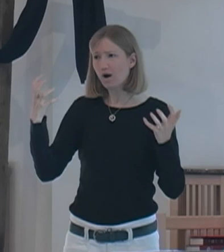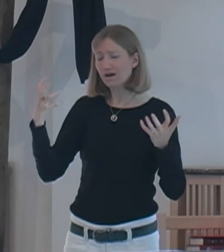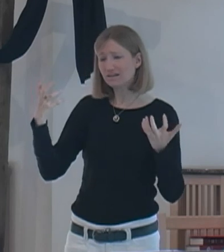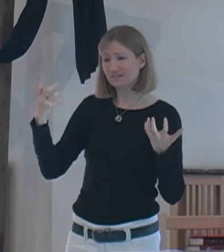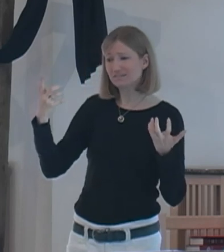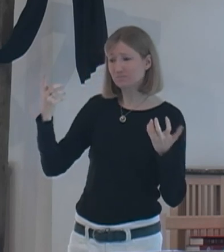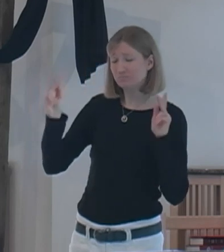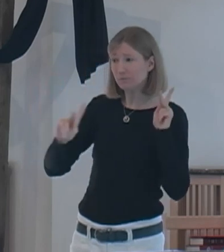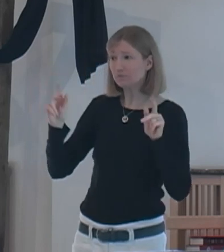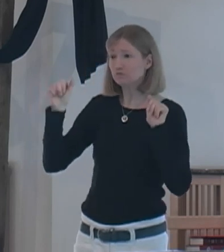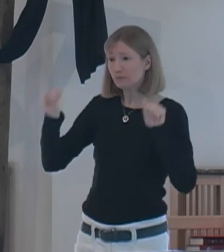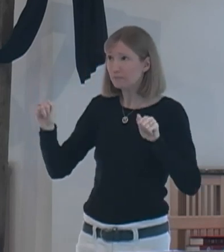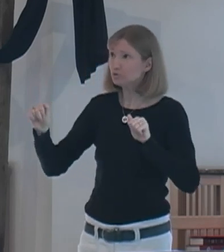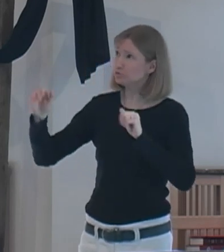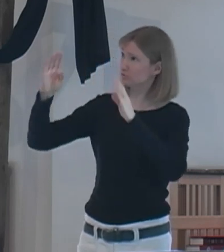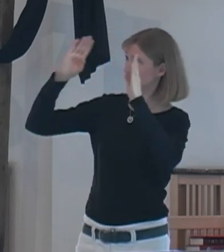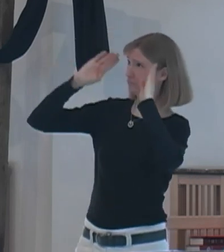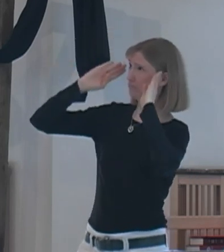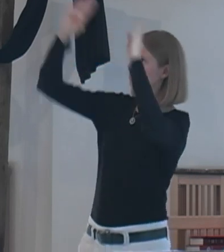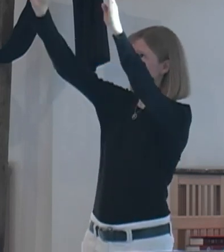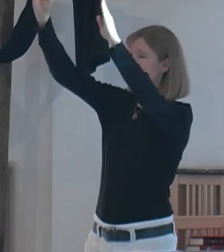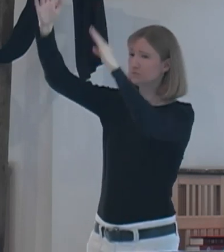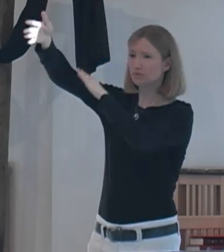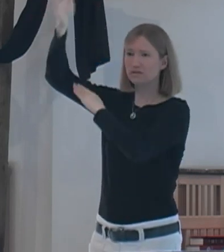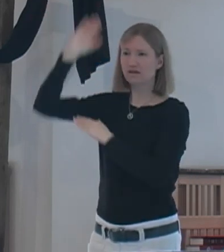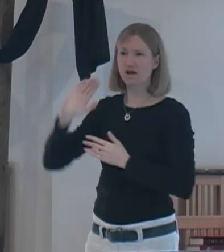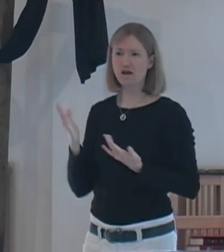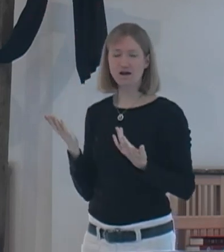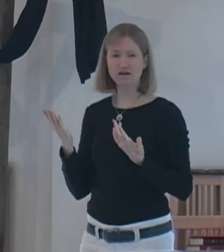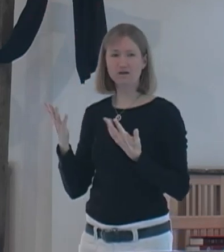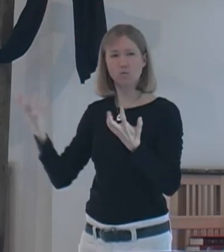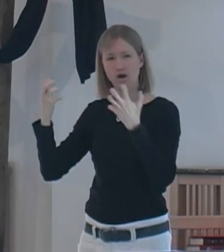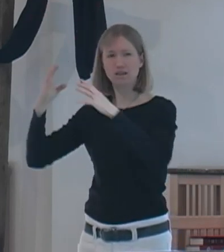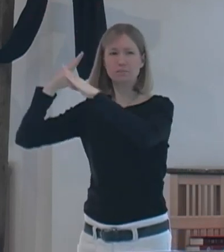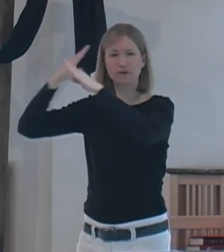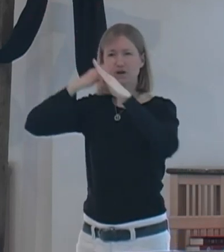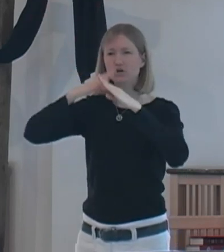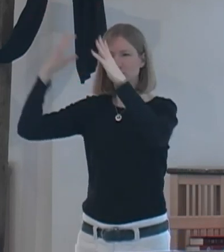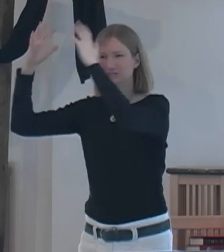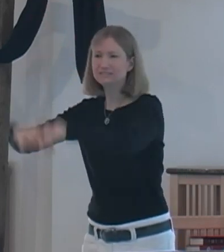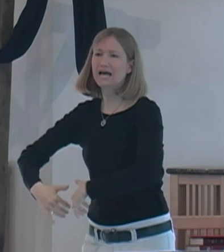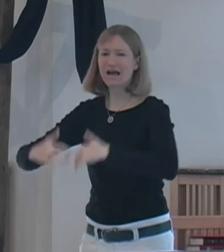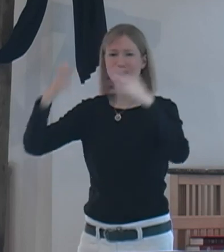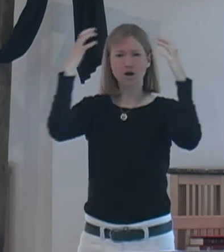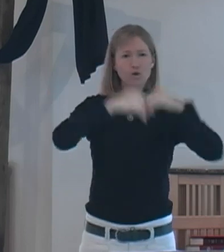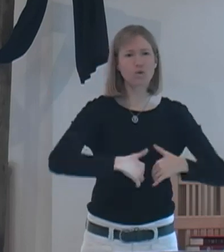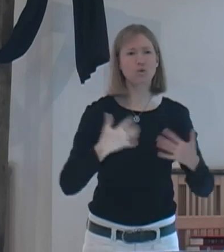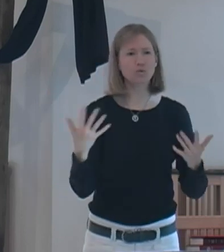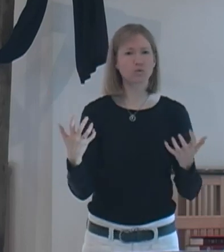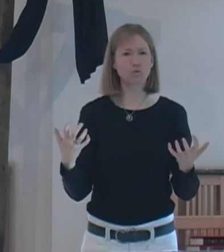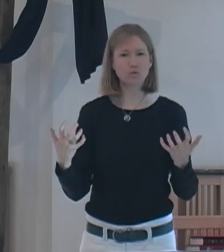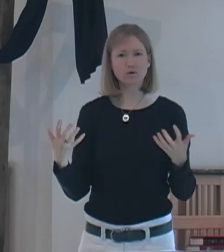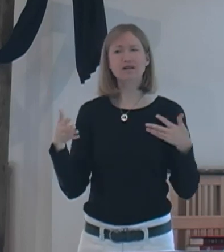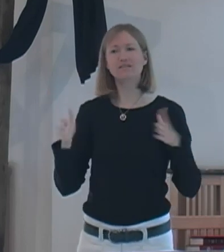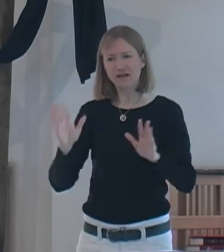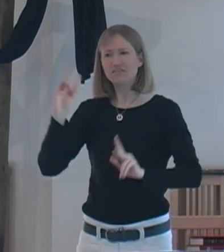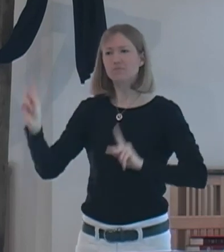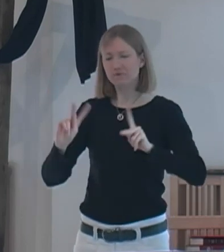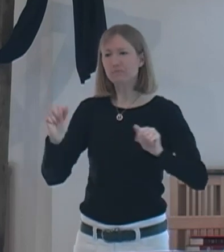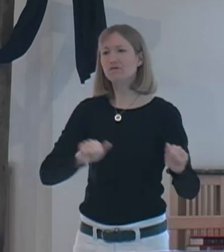them. Take down these barriers and let the people come to God.